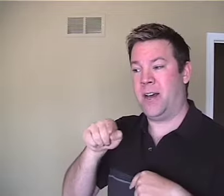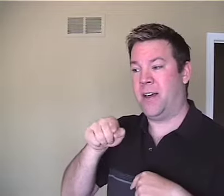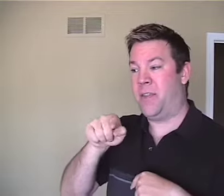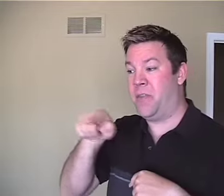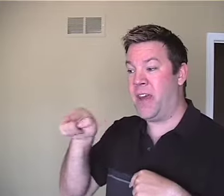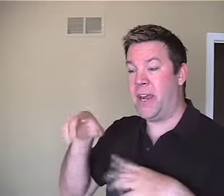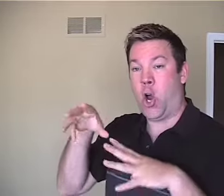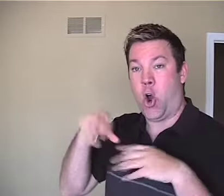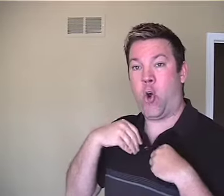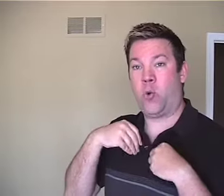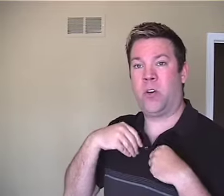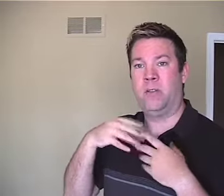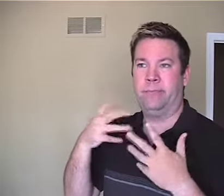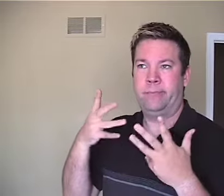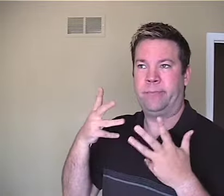well,